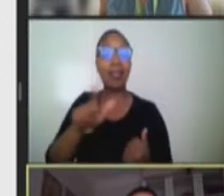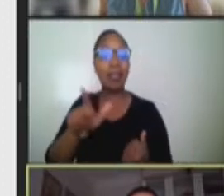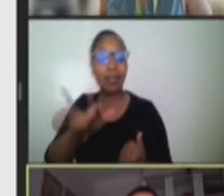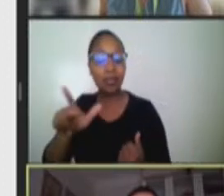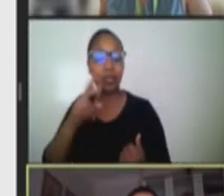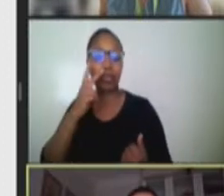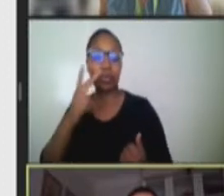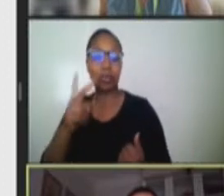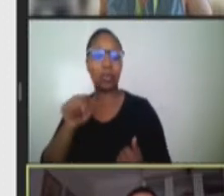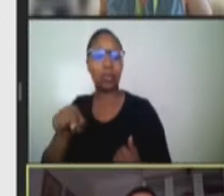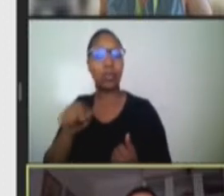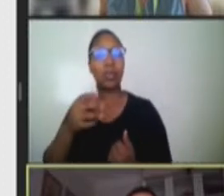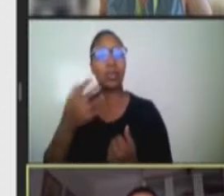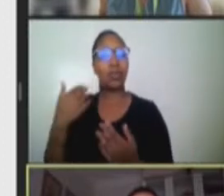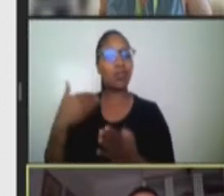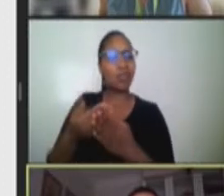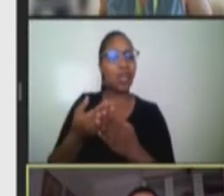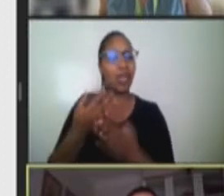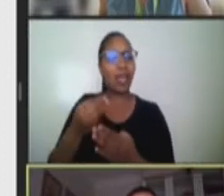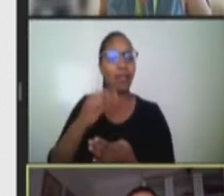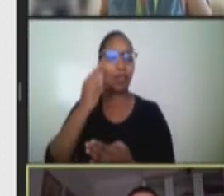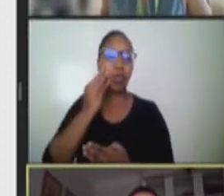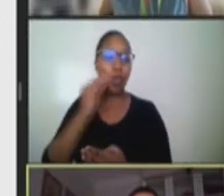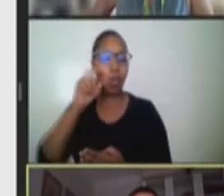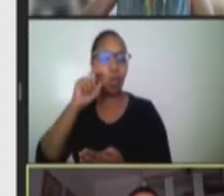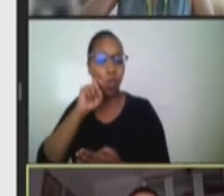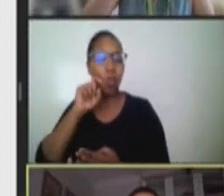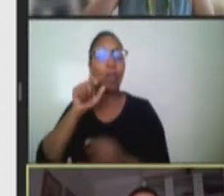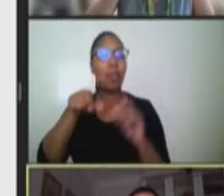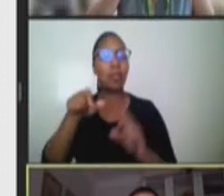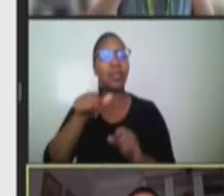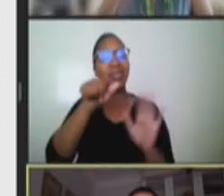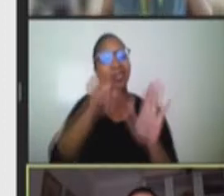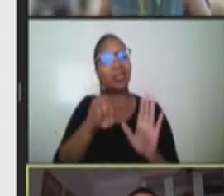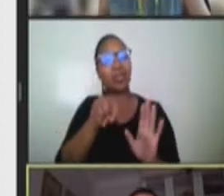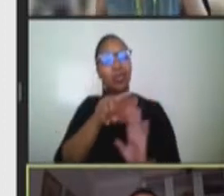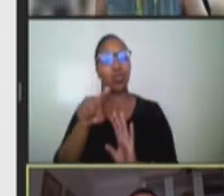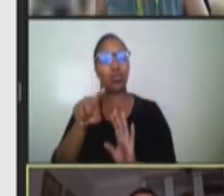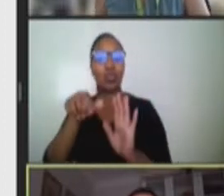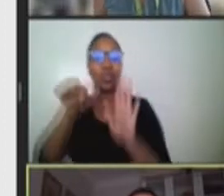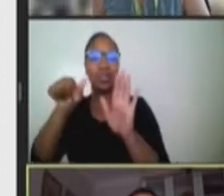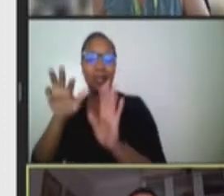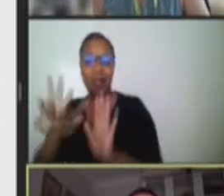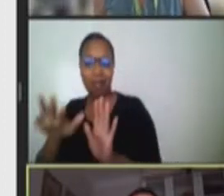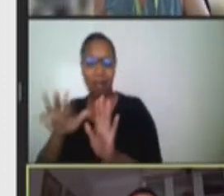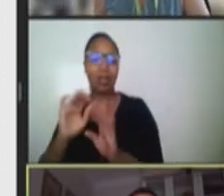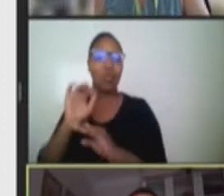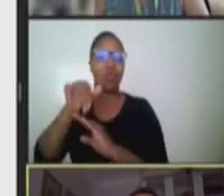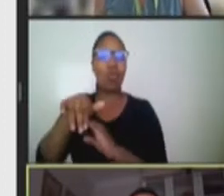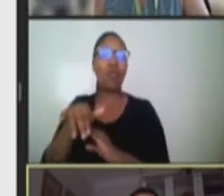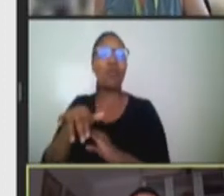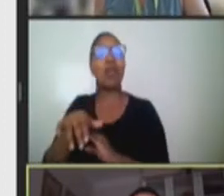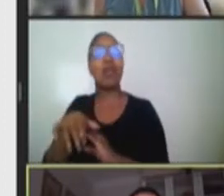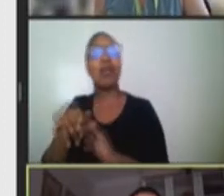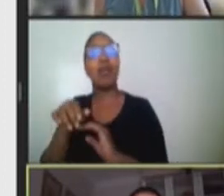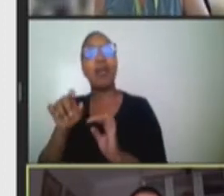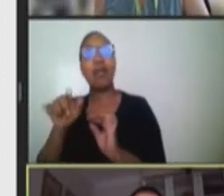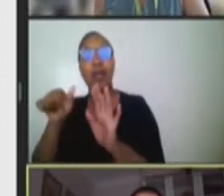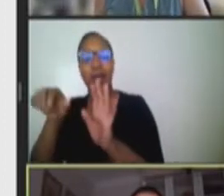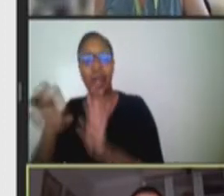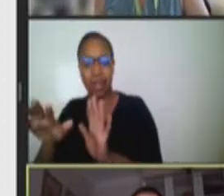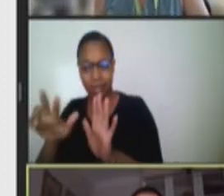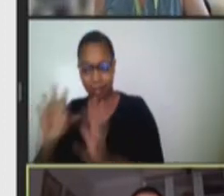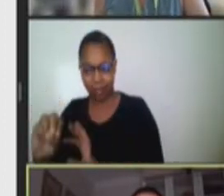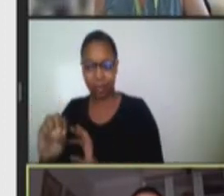been in the older groups, 60 to 69 and over 80. Now, this is the proportion of admissions that are severe in